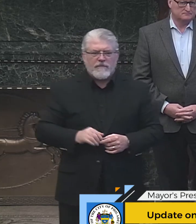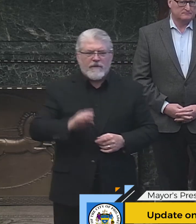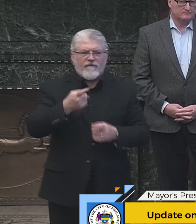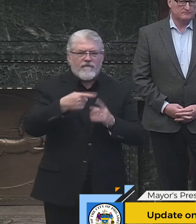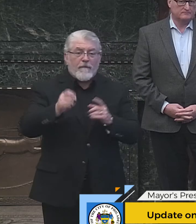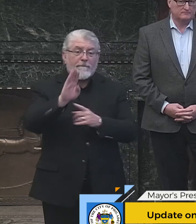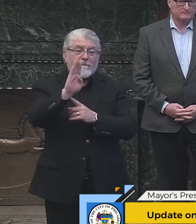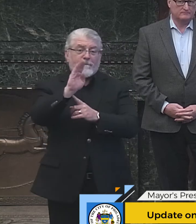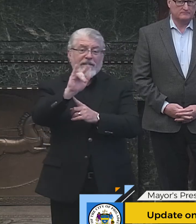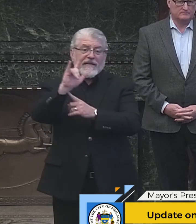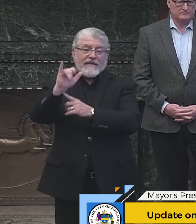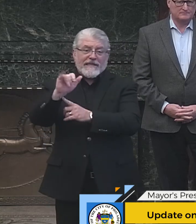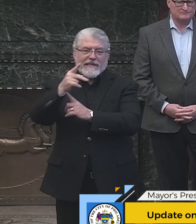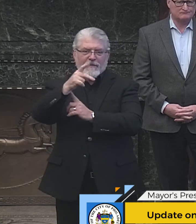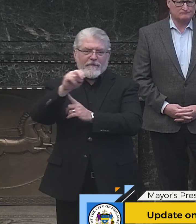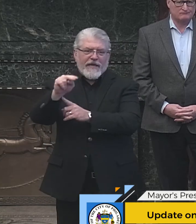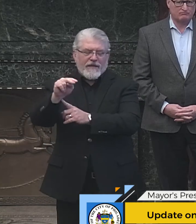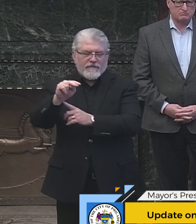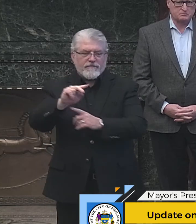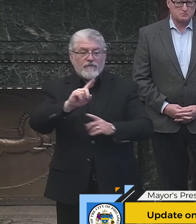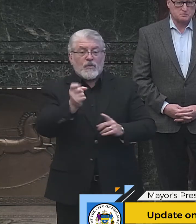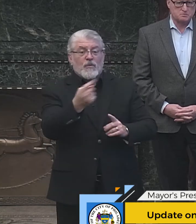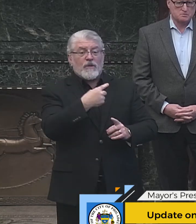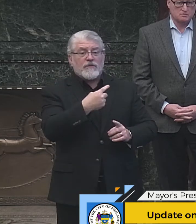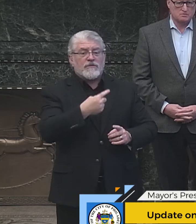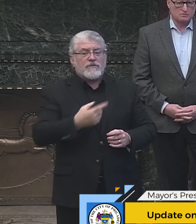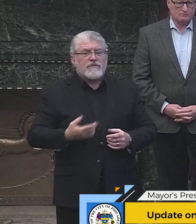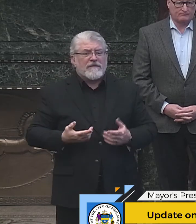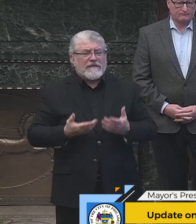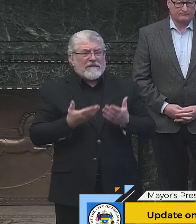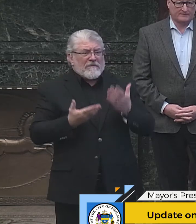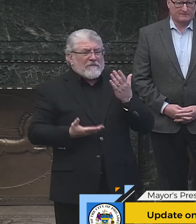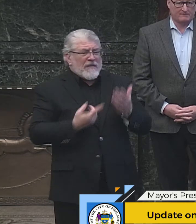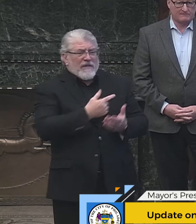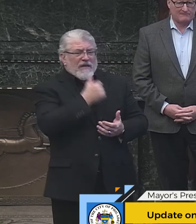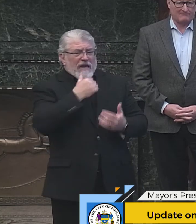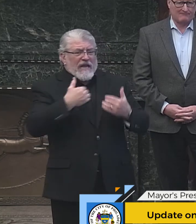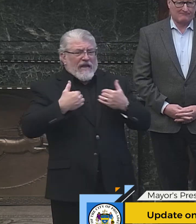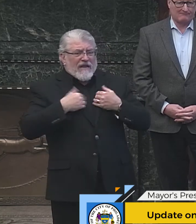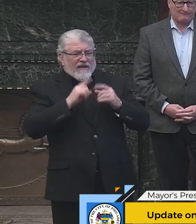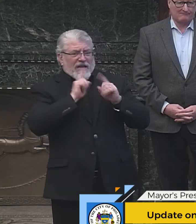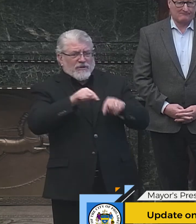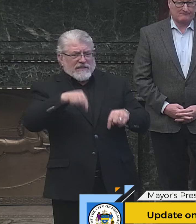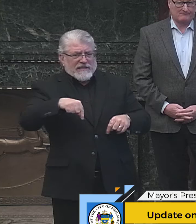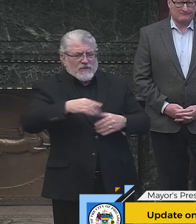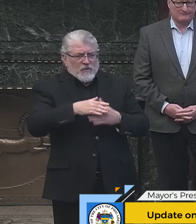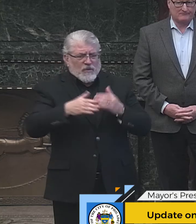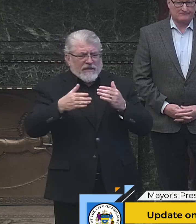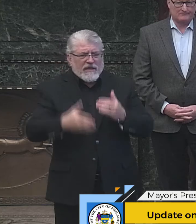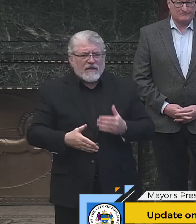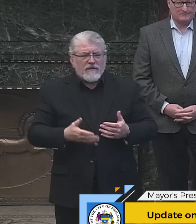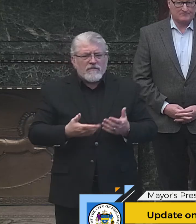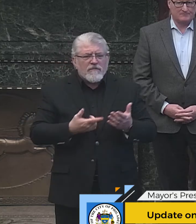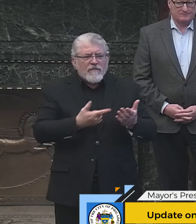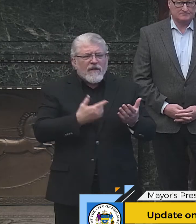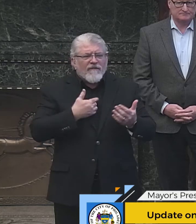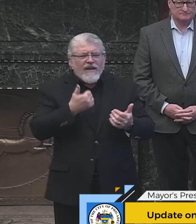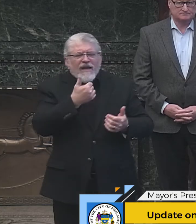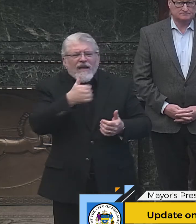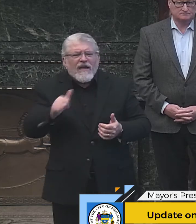because it's the weekend, but do you have any updates on how the PHL COVID-19 relief fund is going? Like, I'm curious